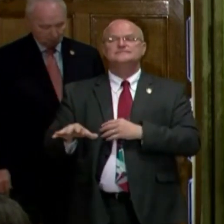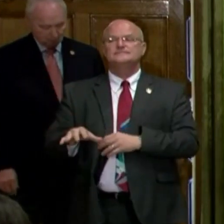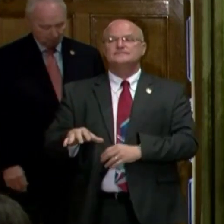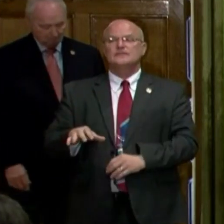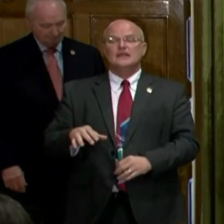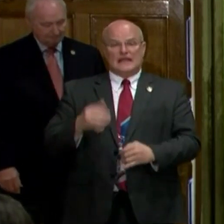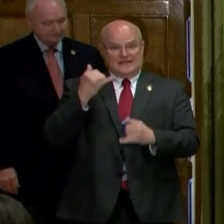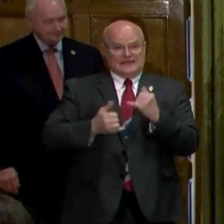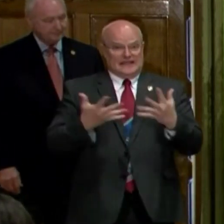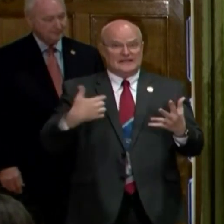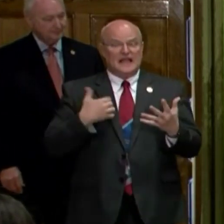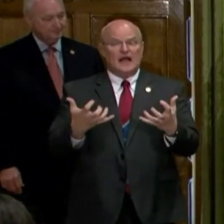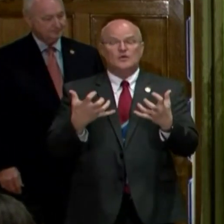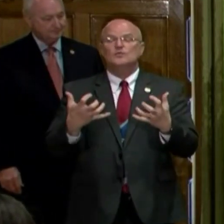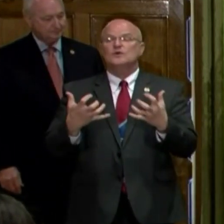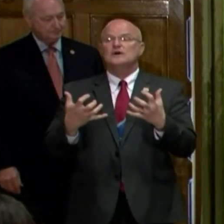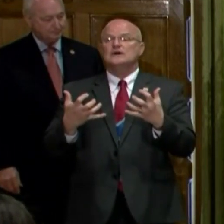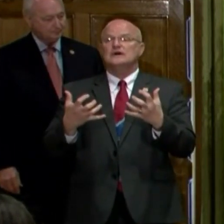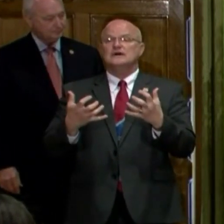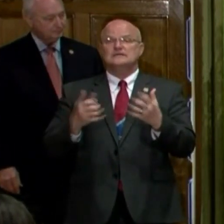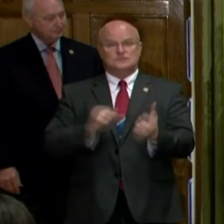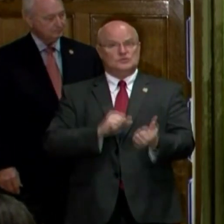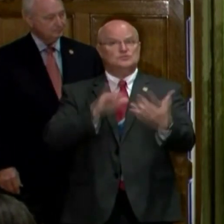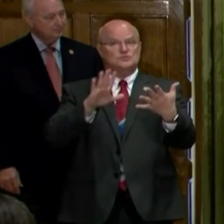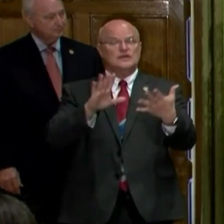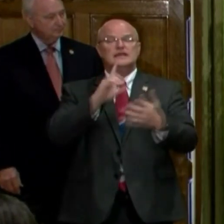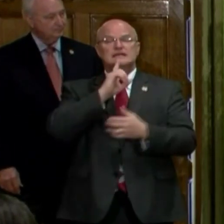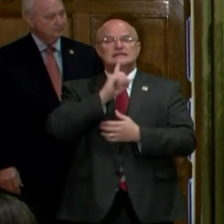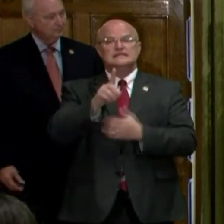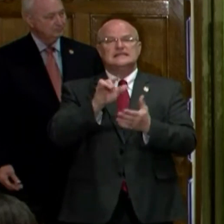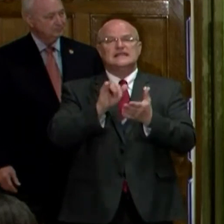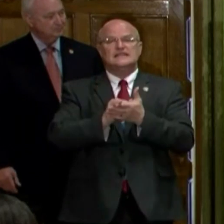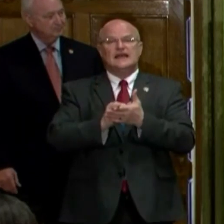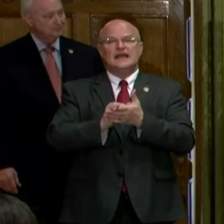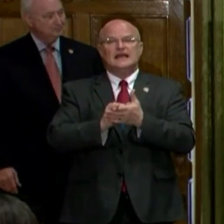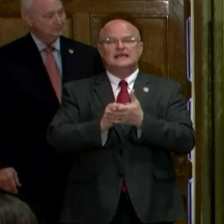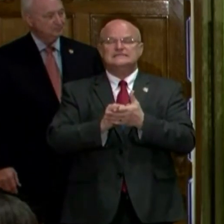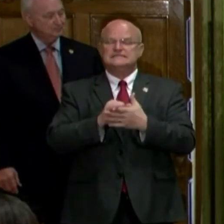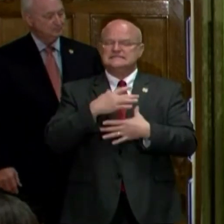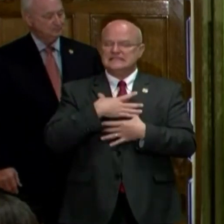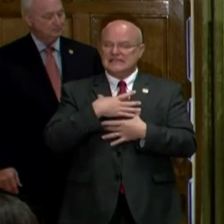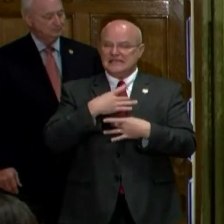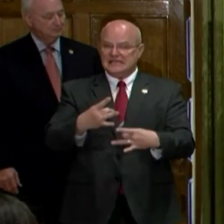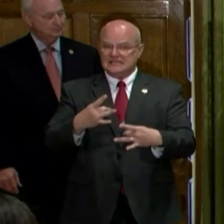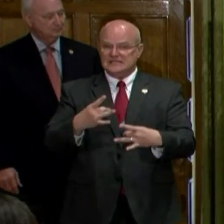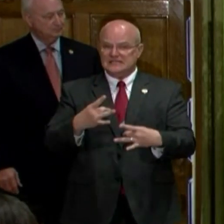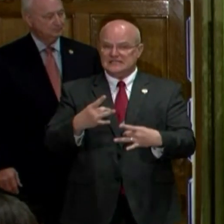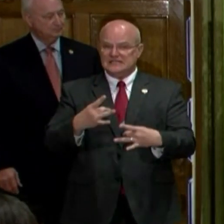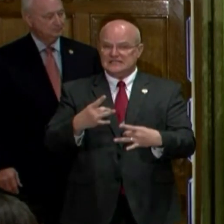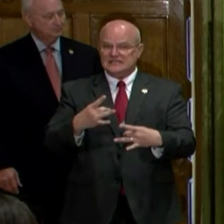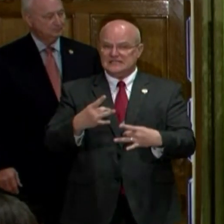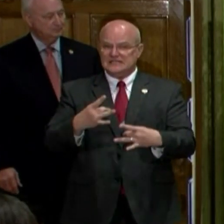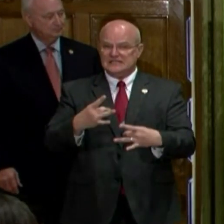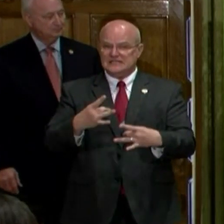that I wanted to address is the keen interest that we've had amongst the public and